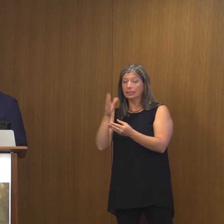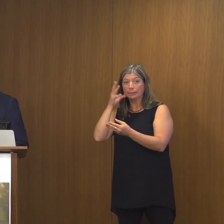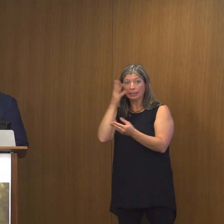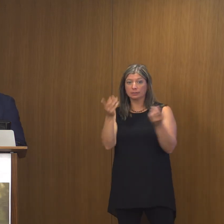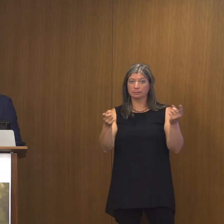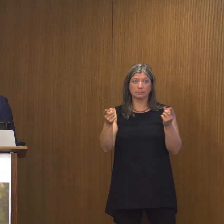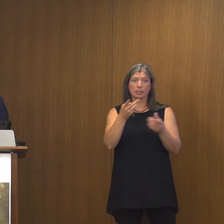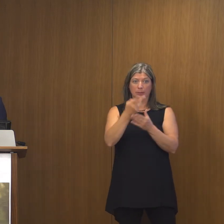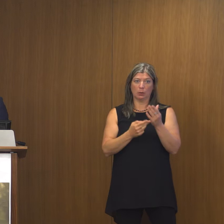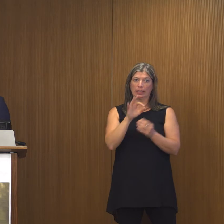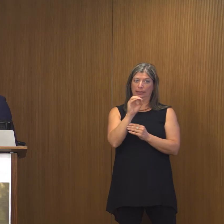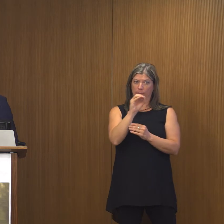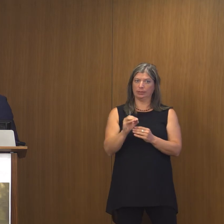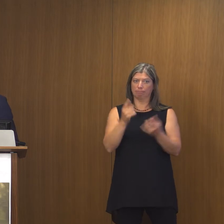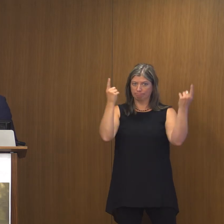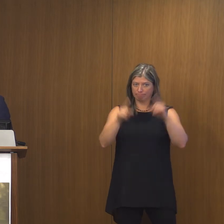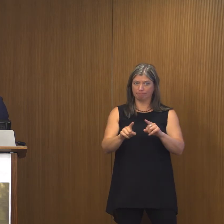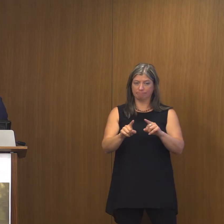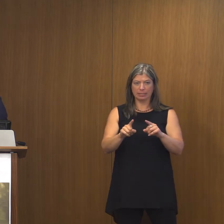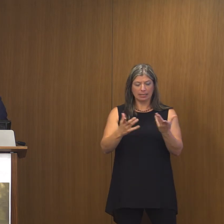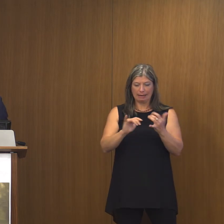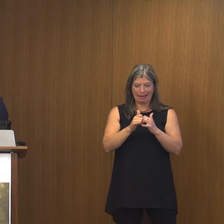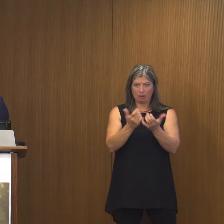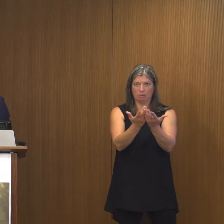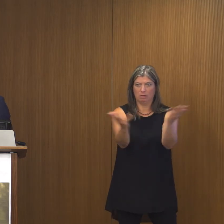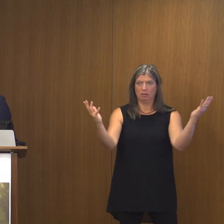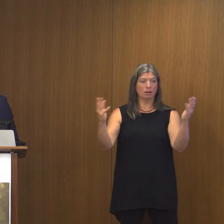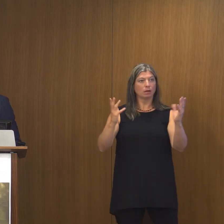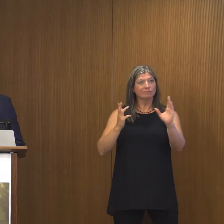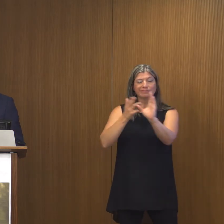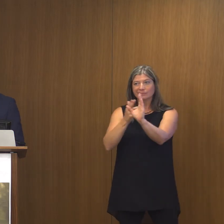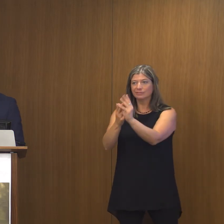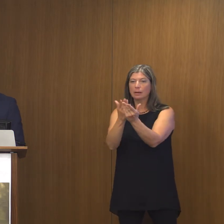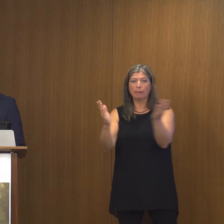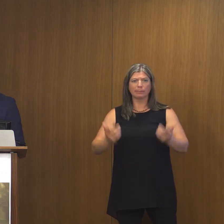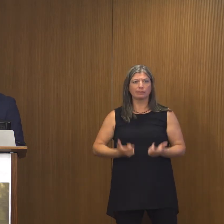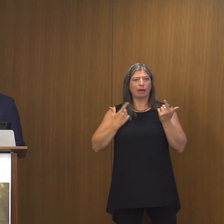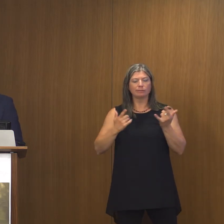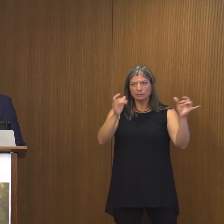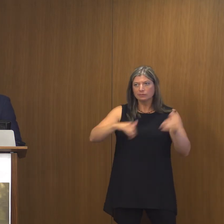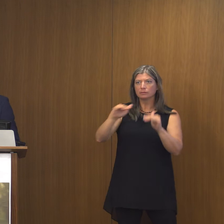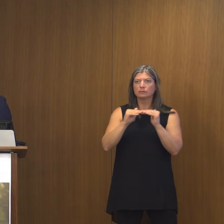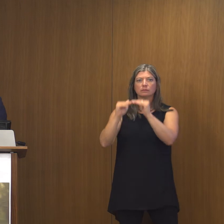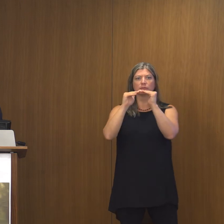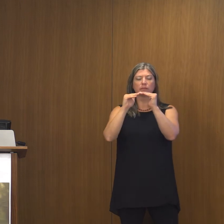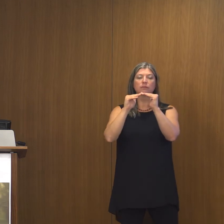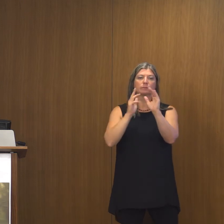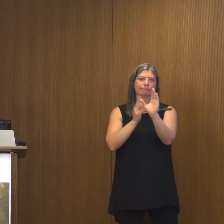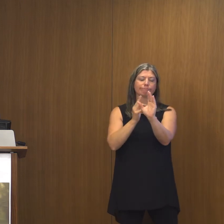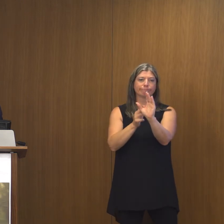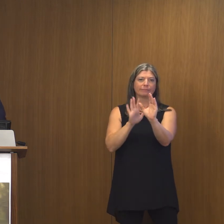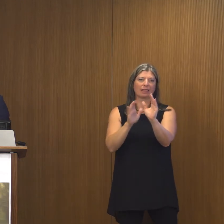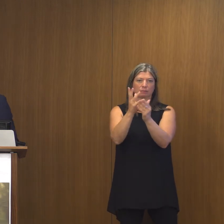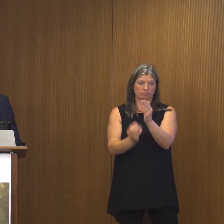first developing strategies that provide physical access to the public to participate in public life, providing